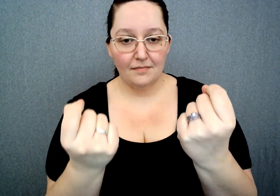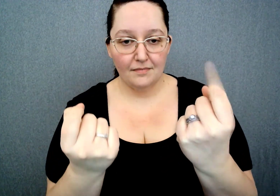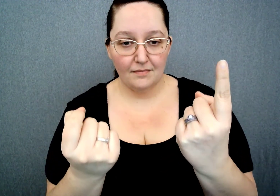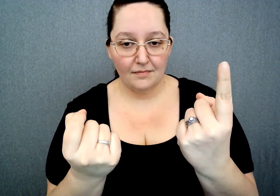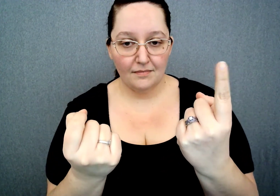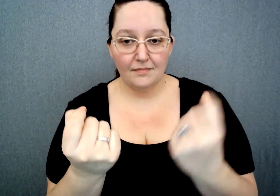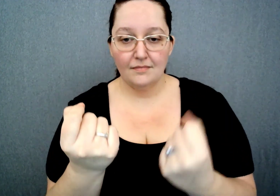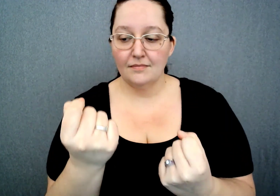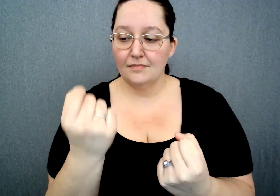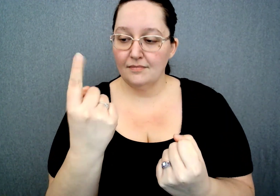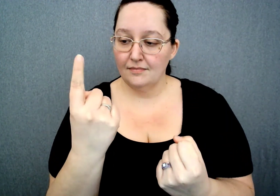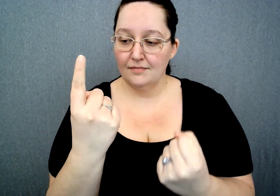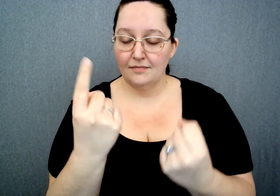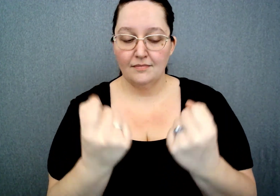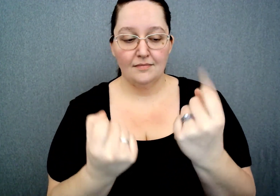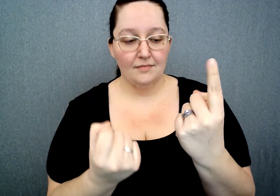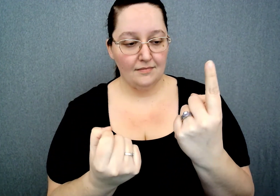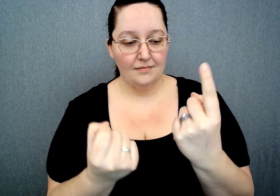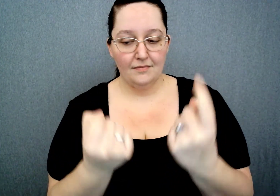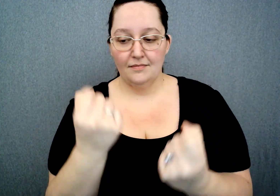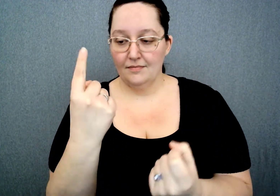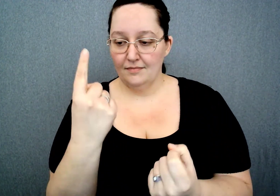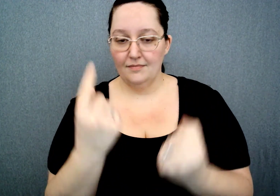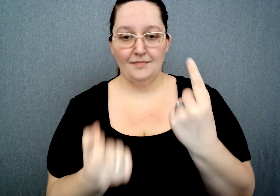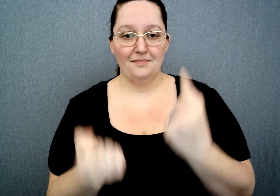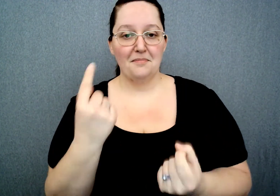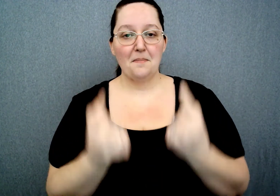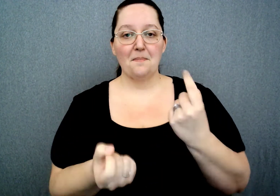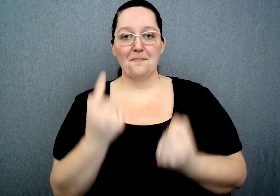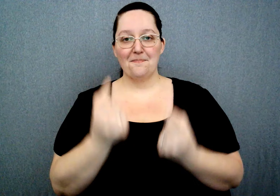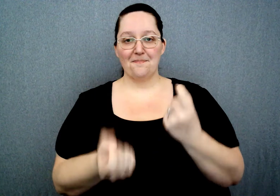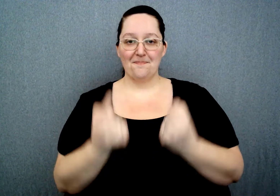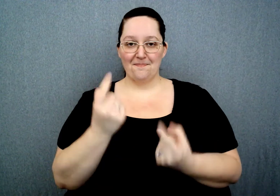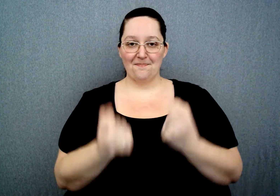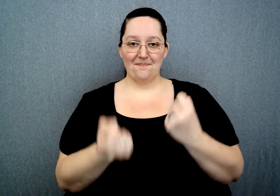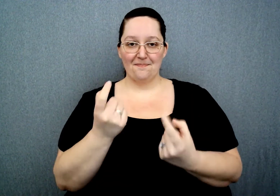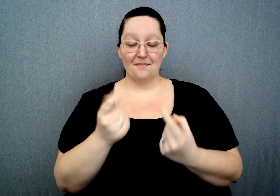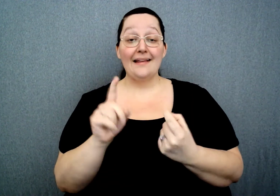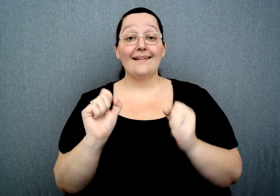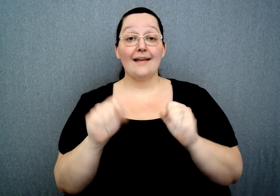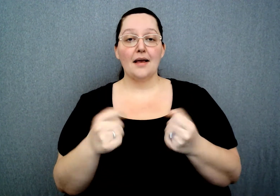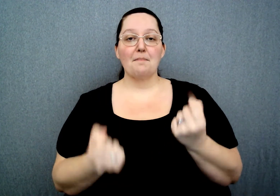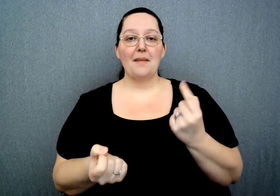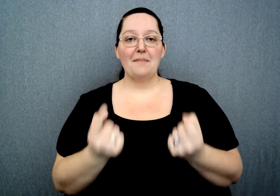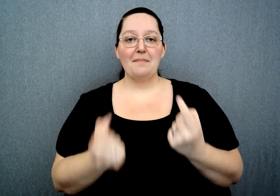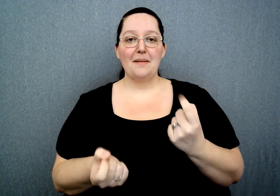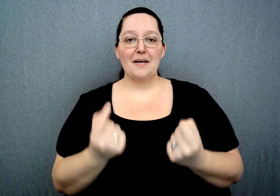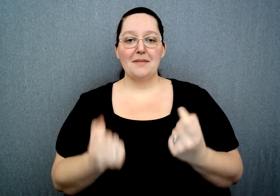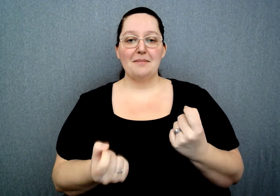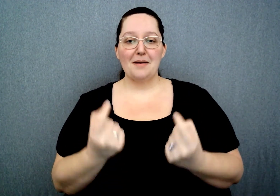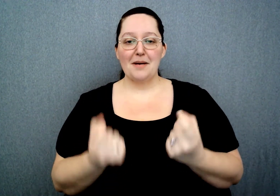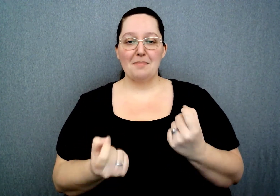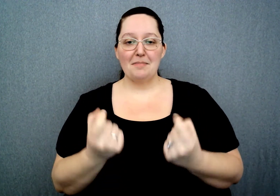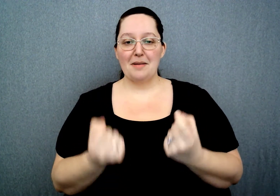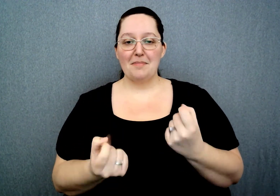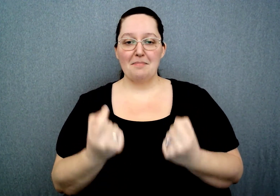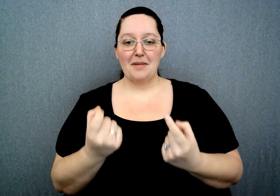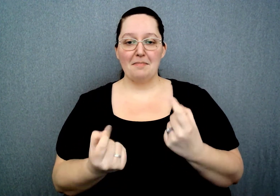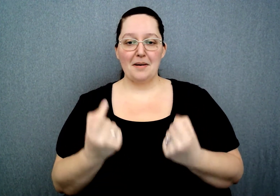You're going to flick your indexes and alternate up and down. You can say pop, pop, pop with it as